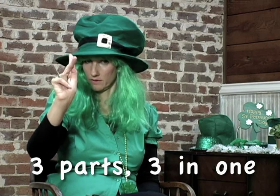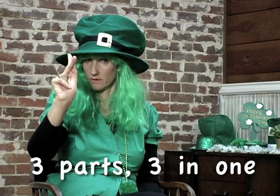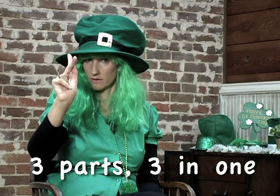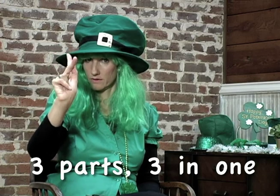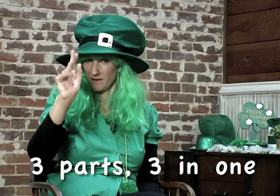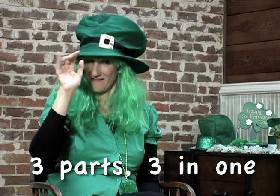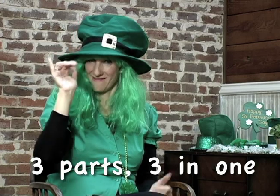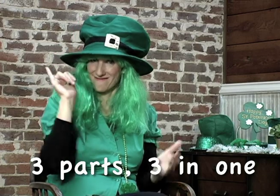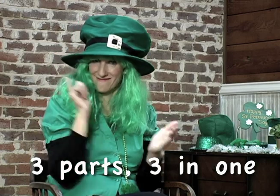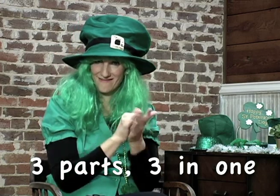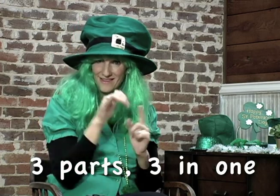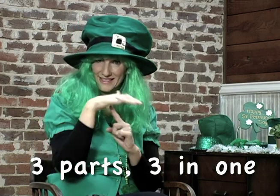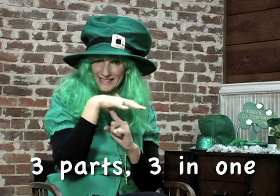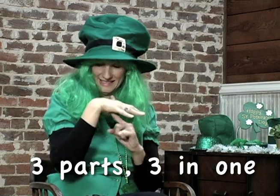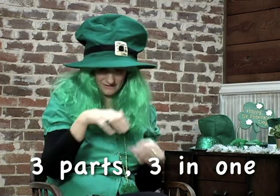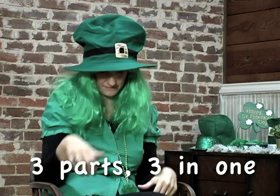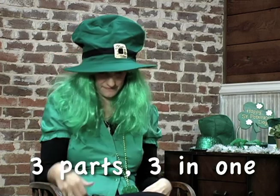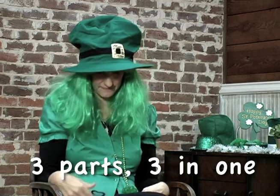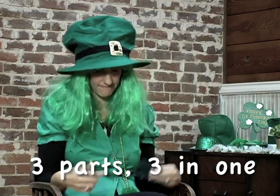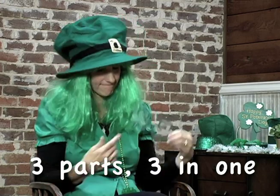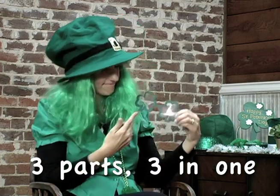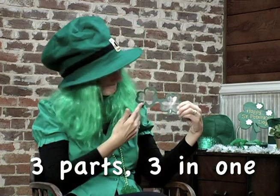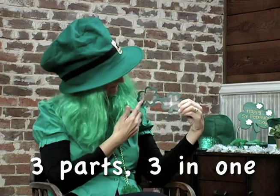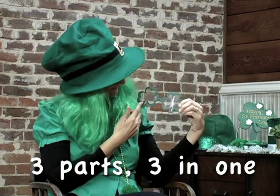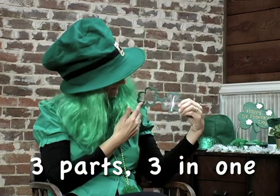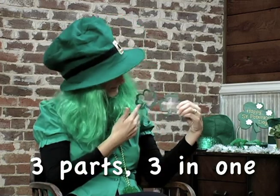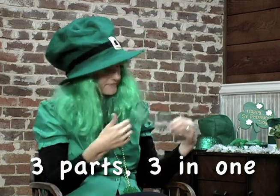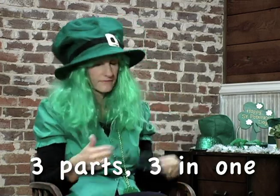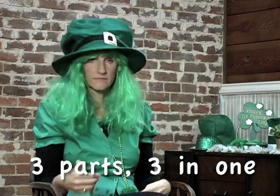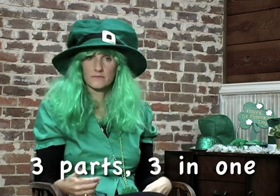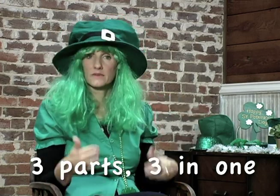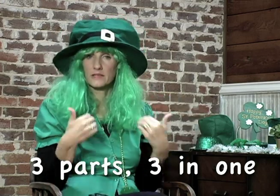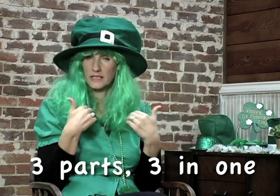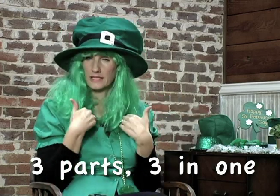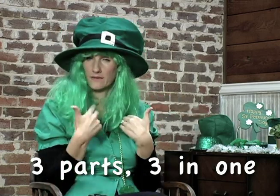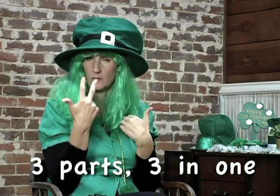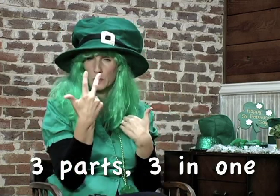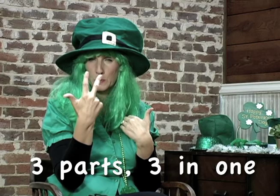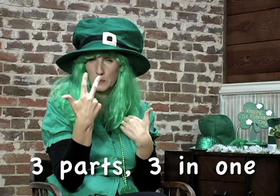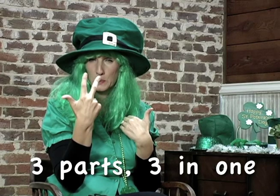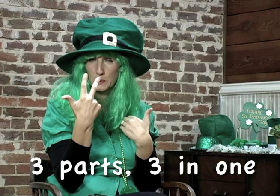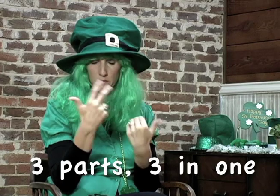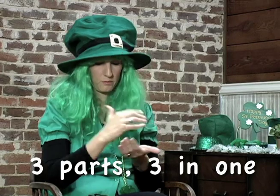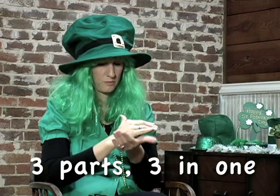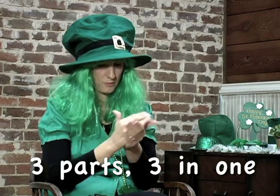The shamrock, that leaf, having three different parts,